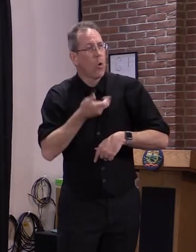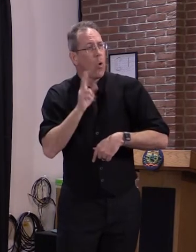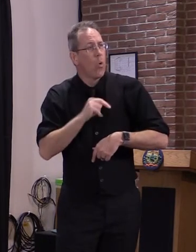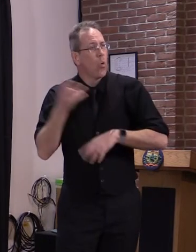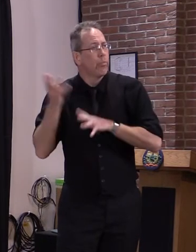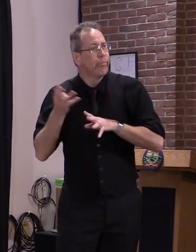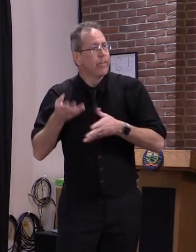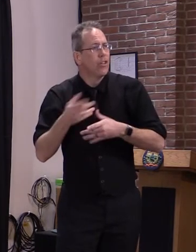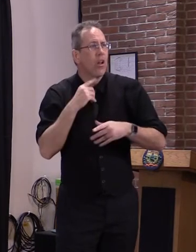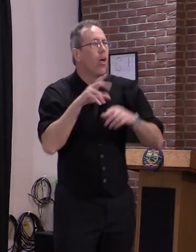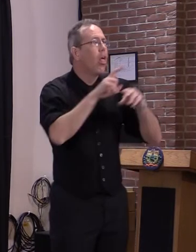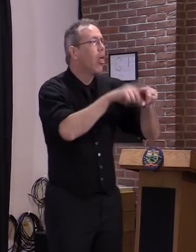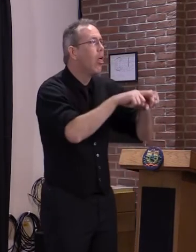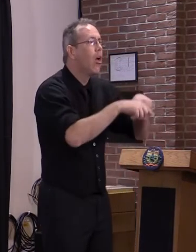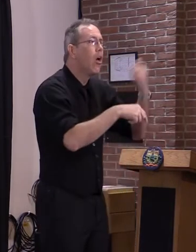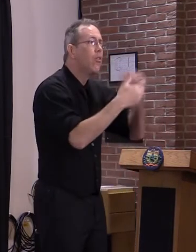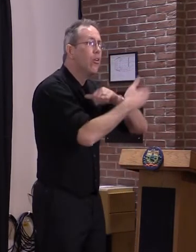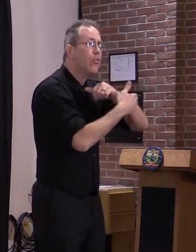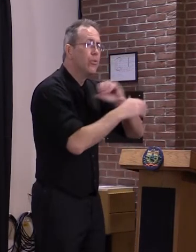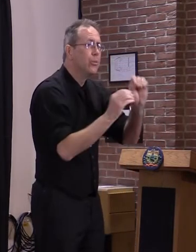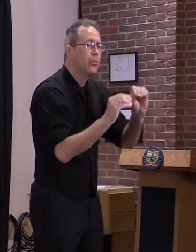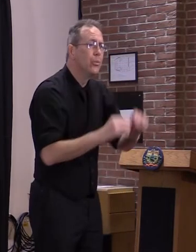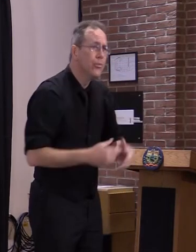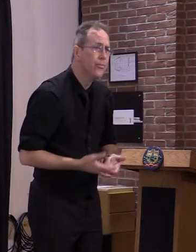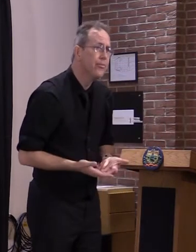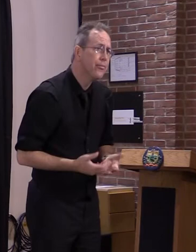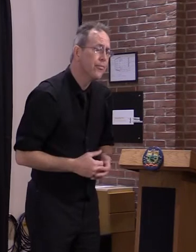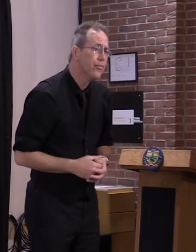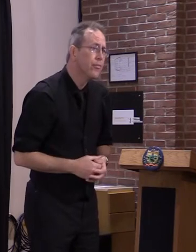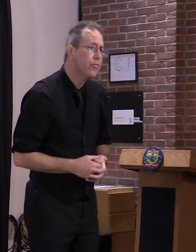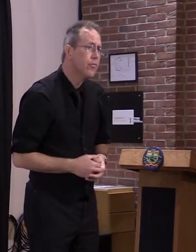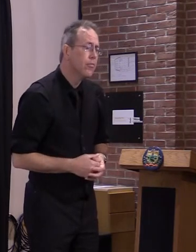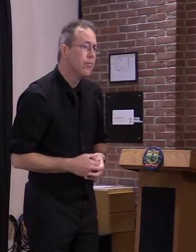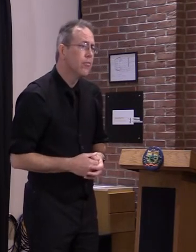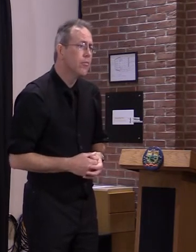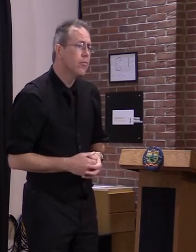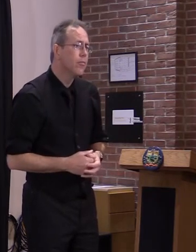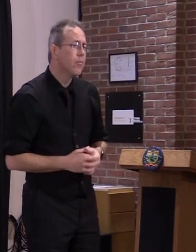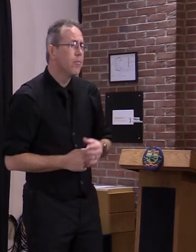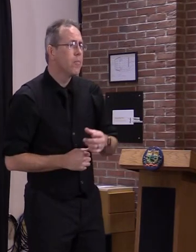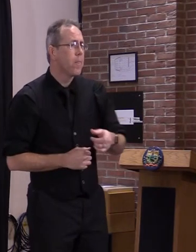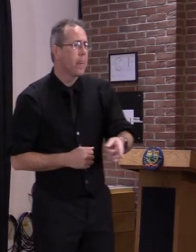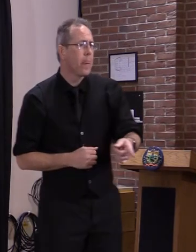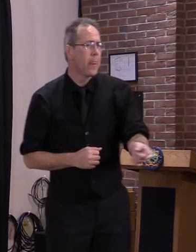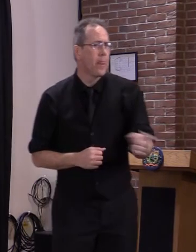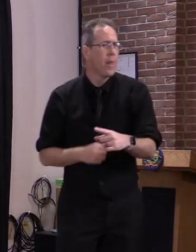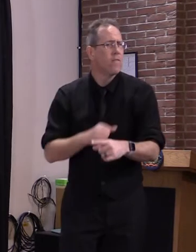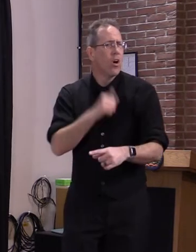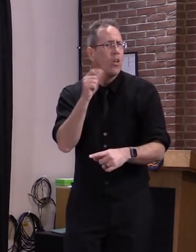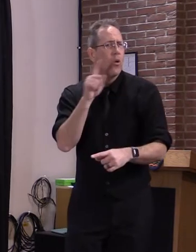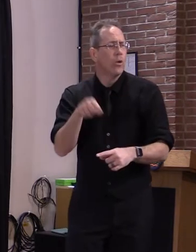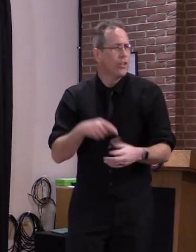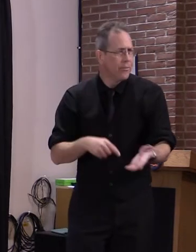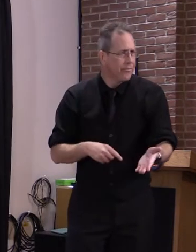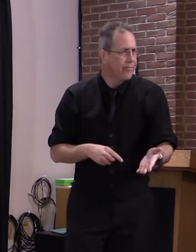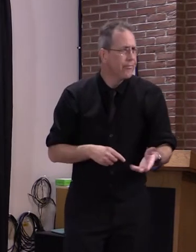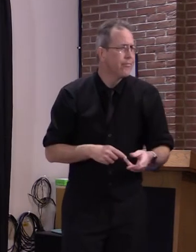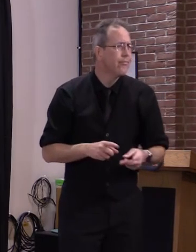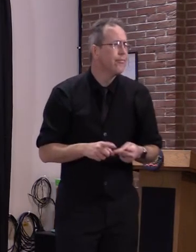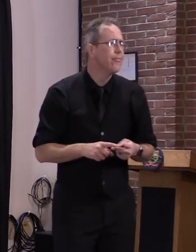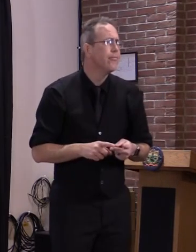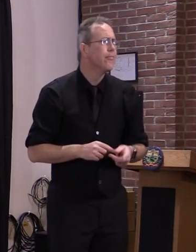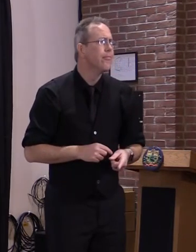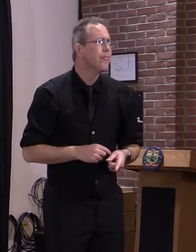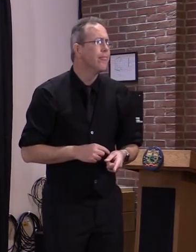Thanks. The other thing I have for you today is, as you know, this is Sunshine Week, a week that highlights transparency